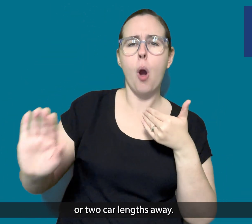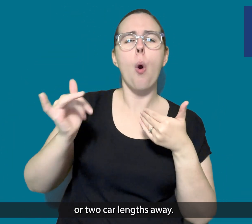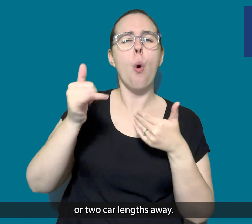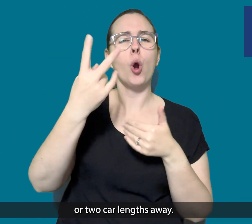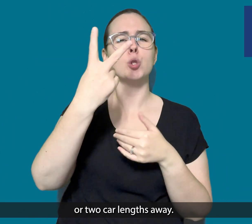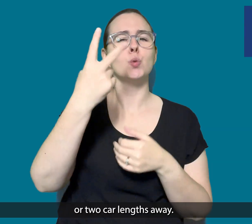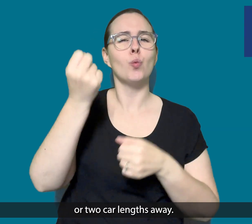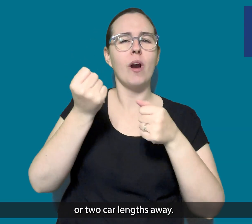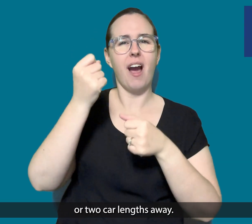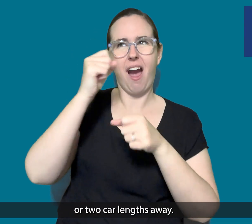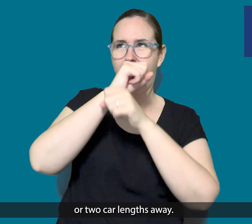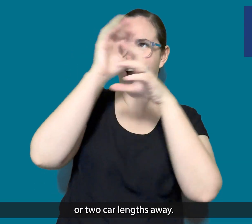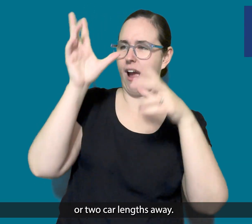car lengths away.